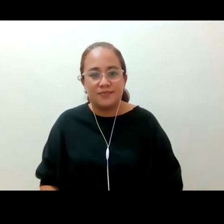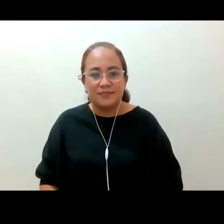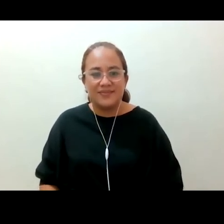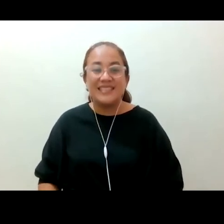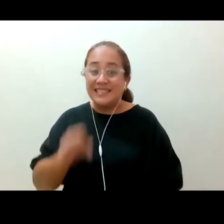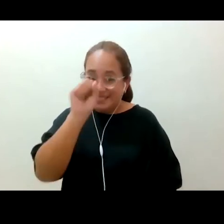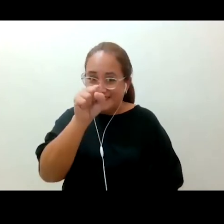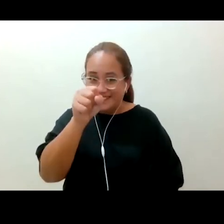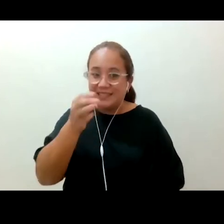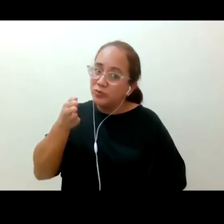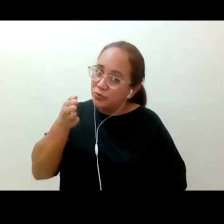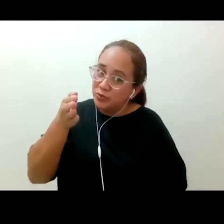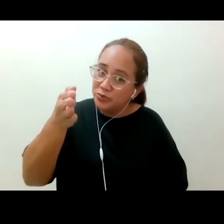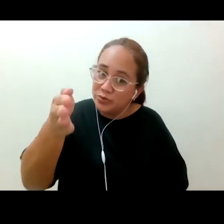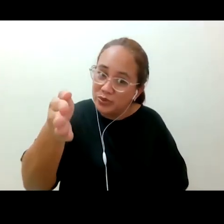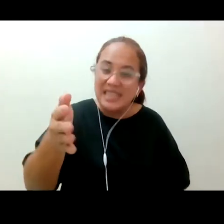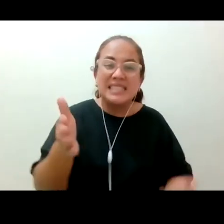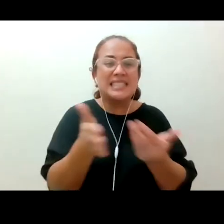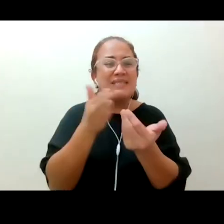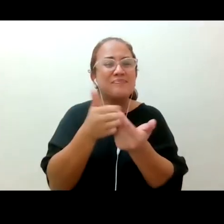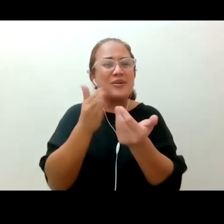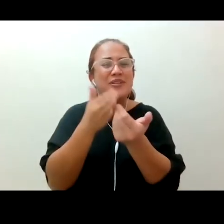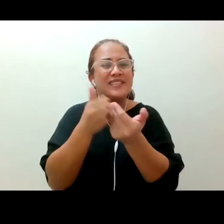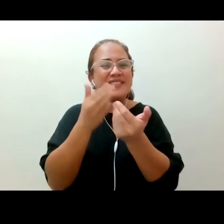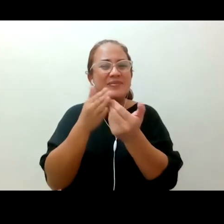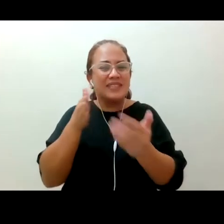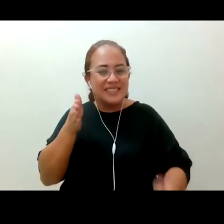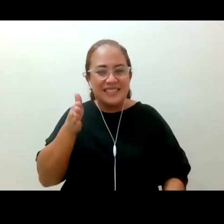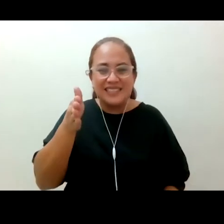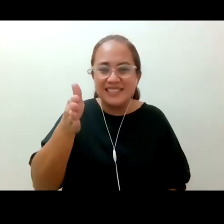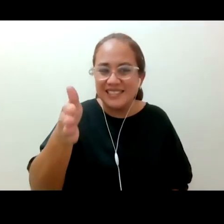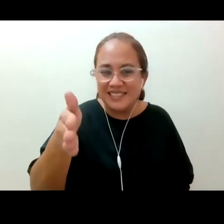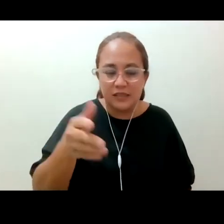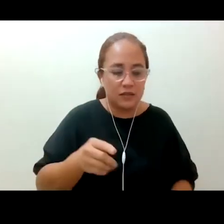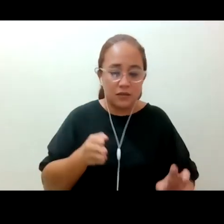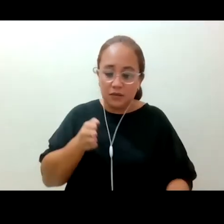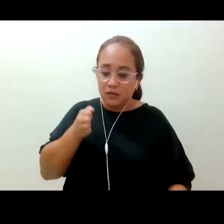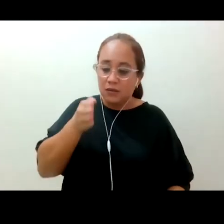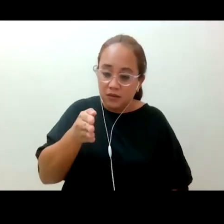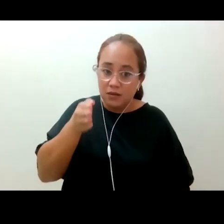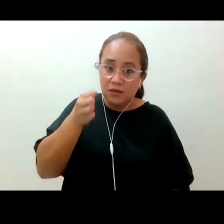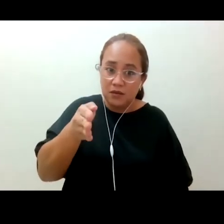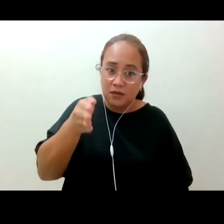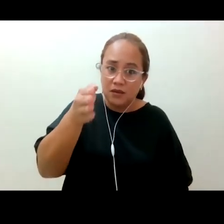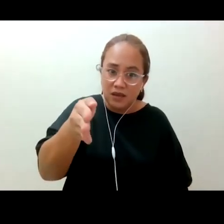Yes. Yes. So this is the simplest movements. This is more complex movement